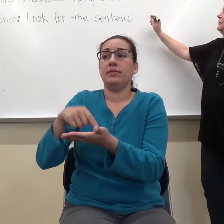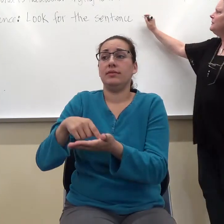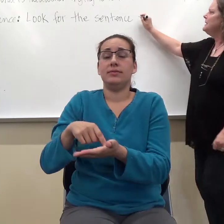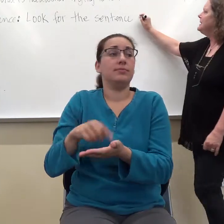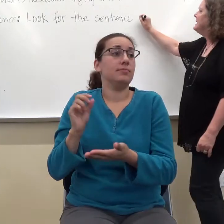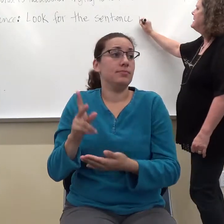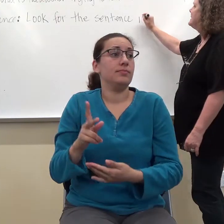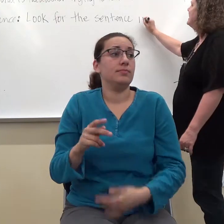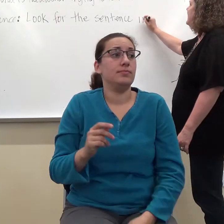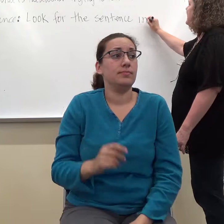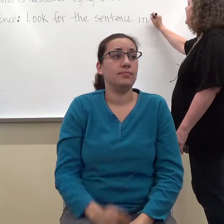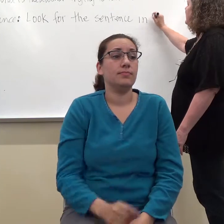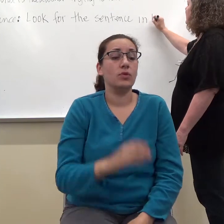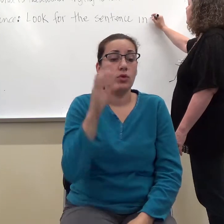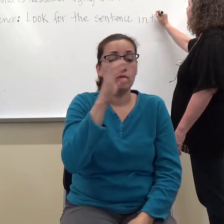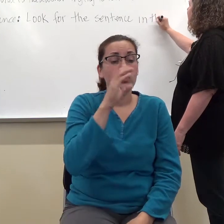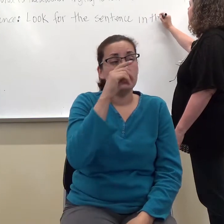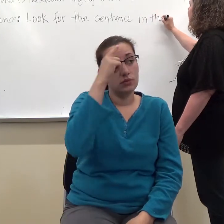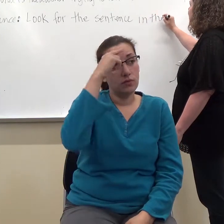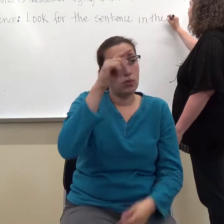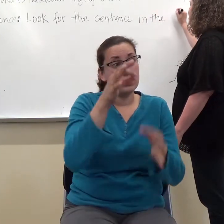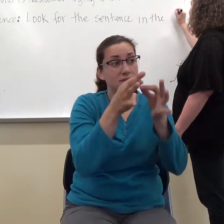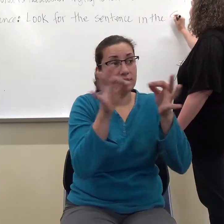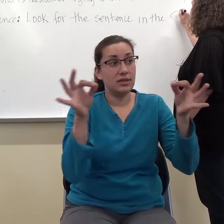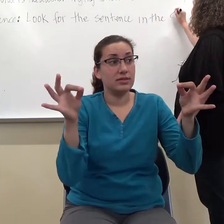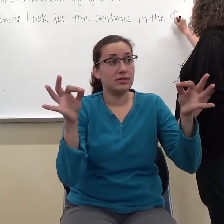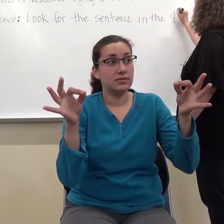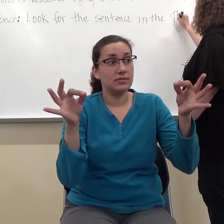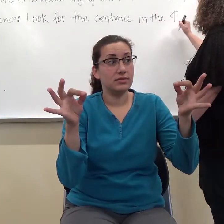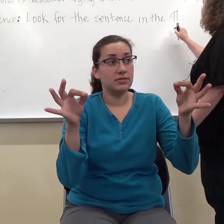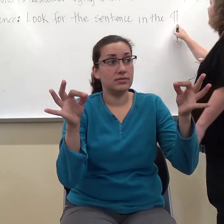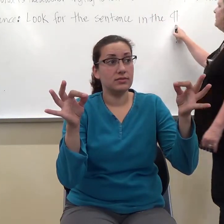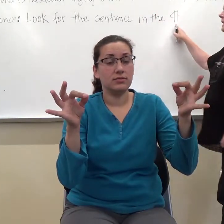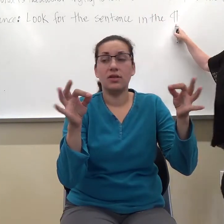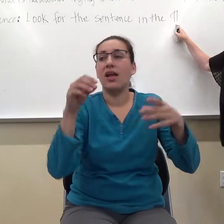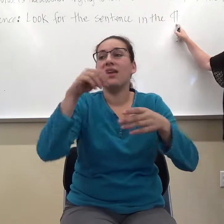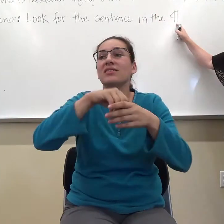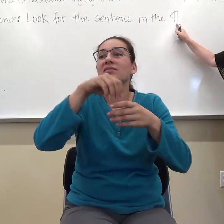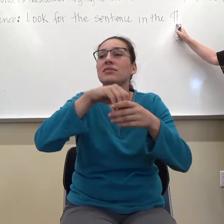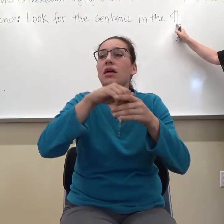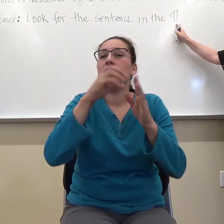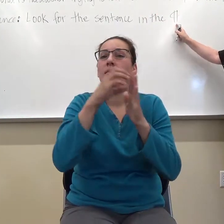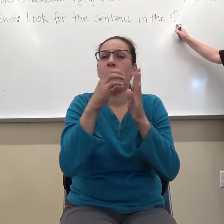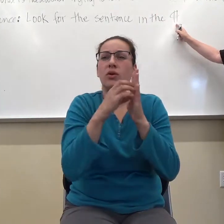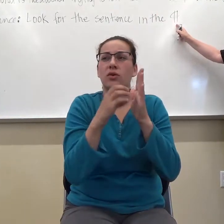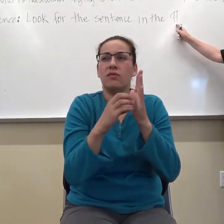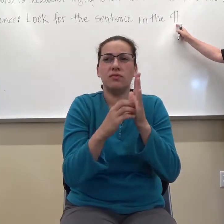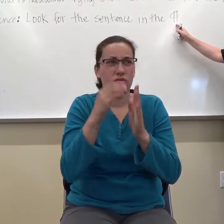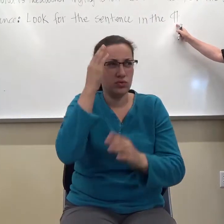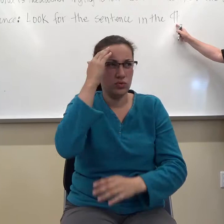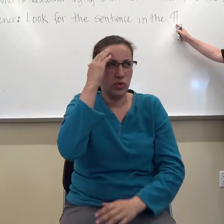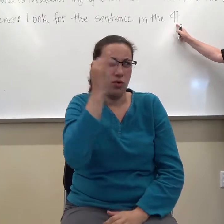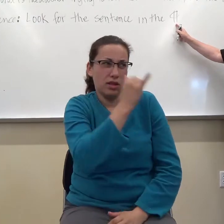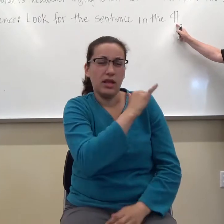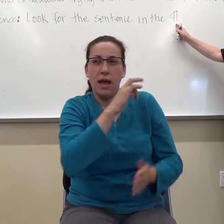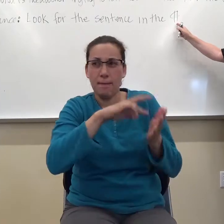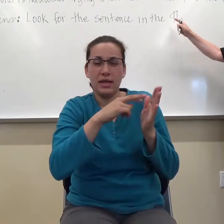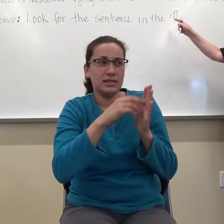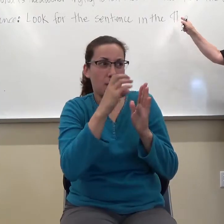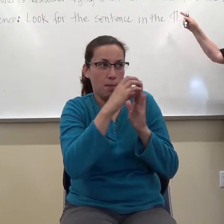the sentence in the paragraph. Everybody knows this little mark means paragraph, right? I've kind of been using